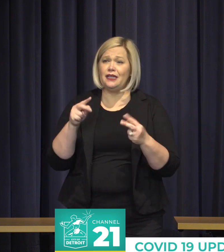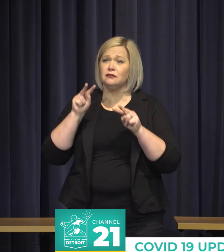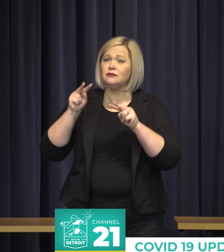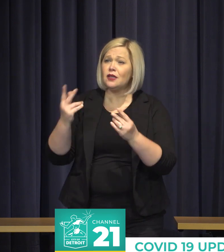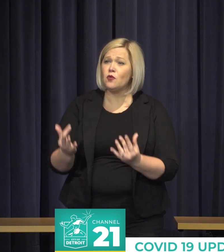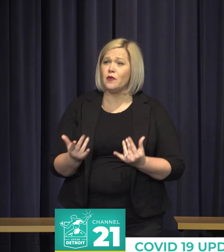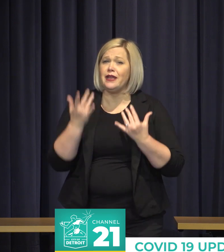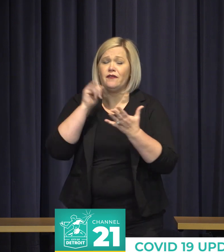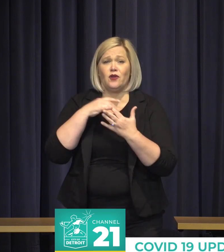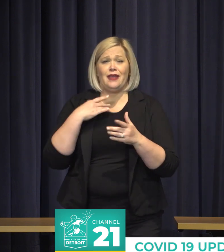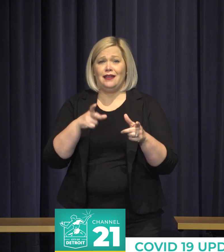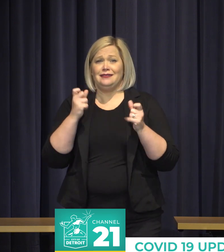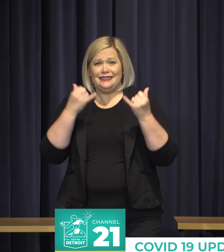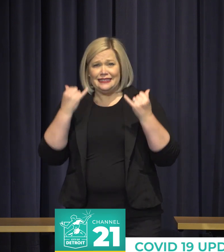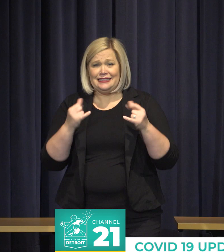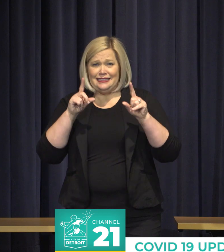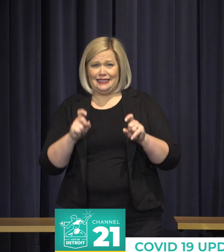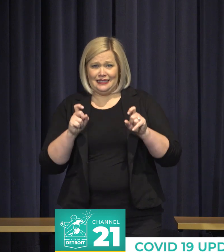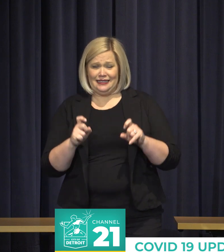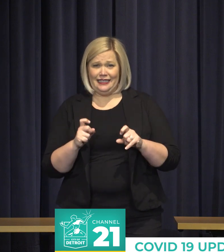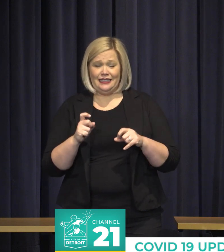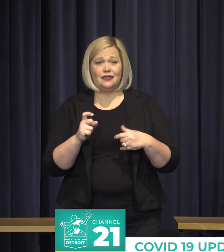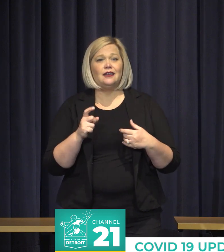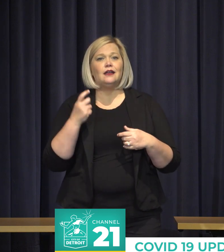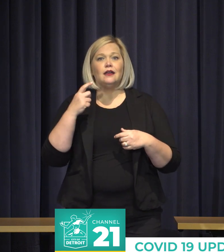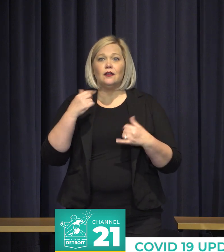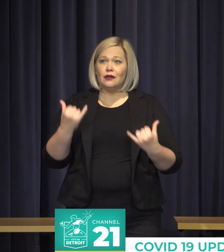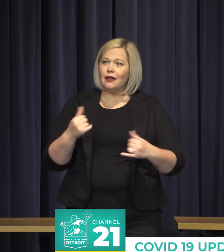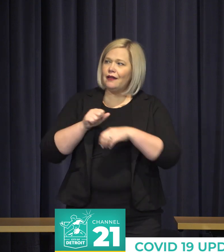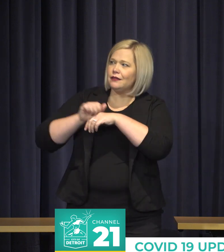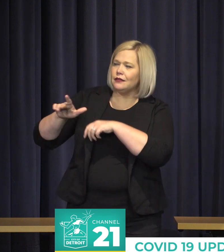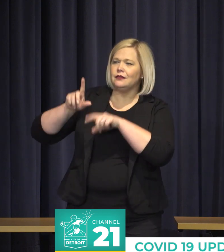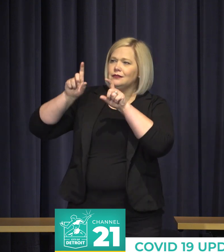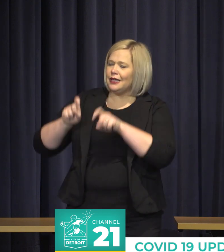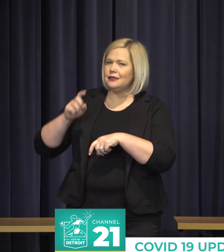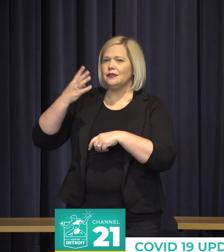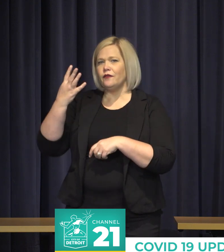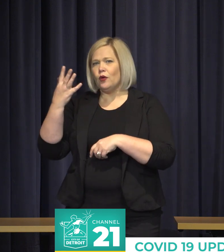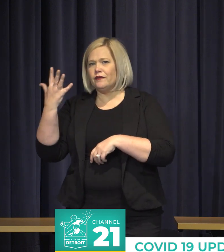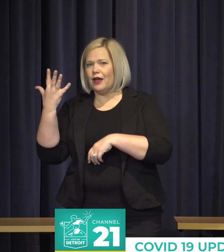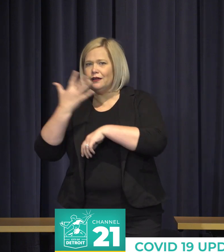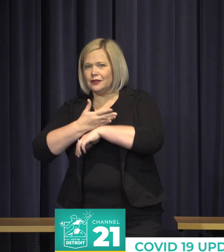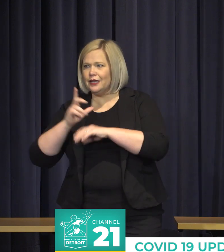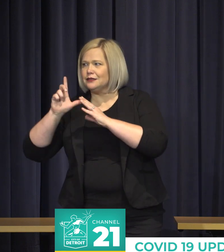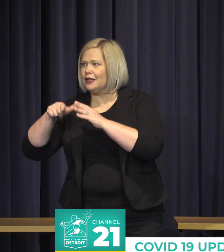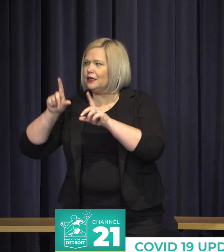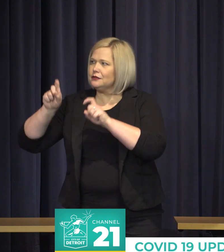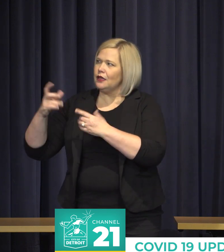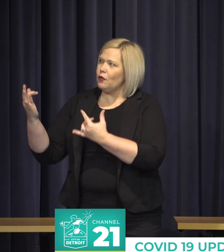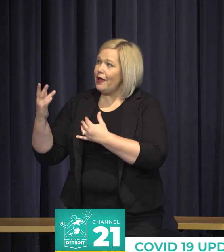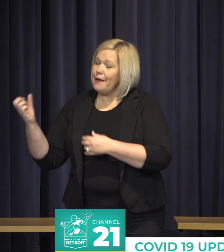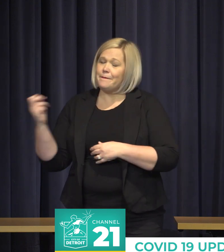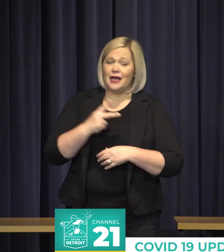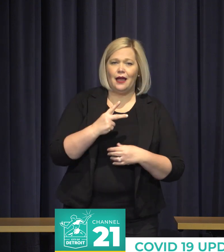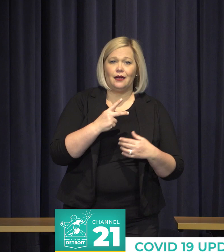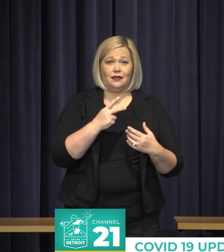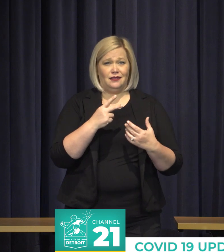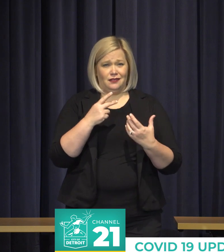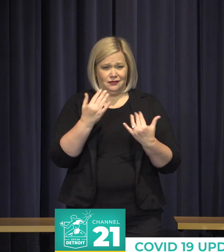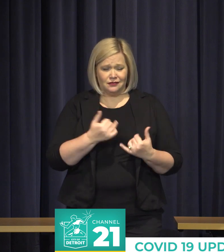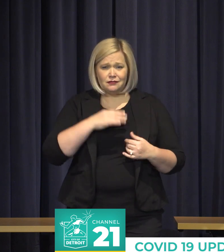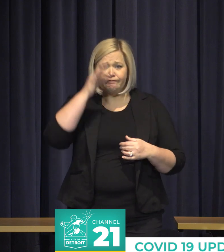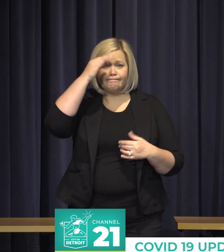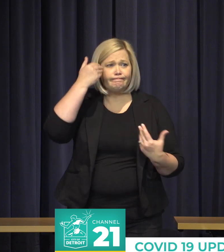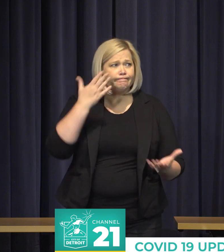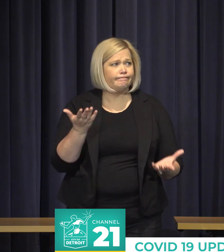the instant testing. 4 and 5 days later is 4 and 5 days where people are still out there not knowing. And